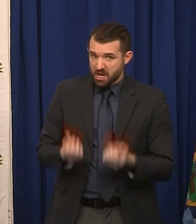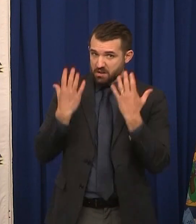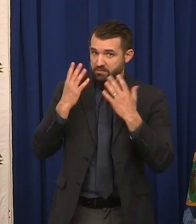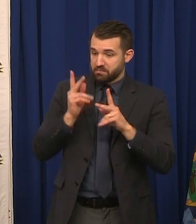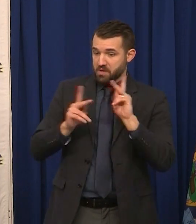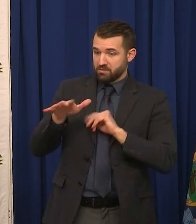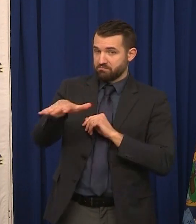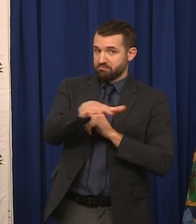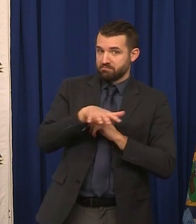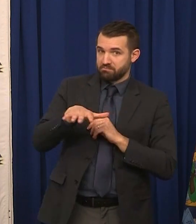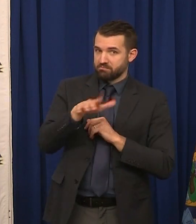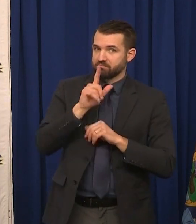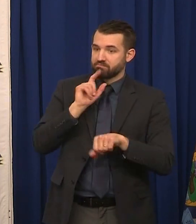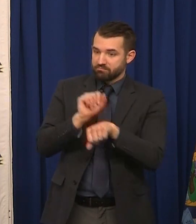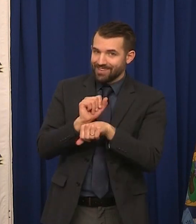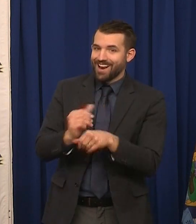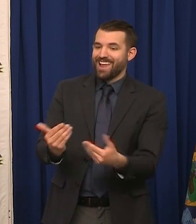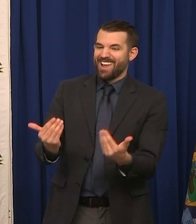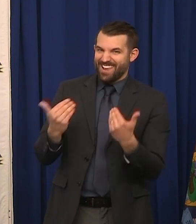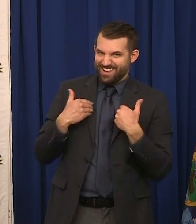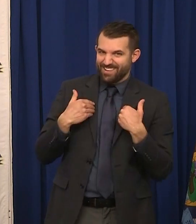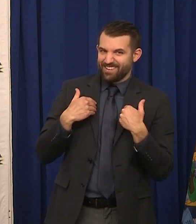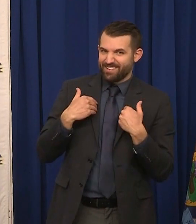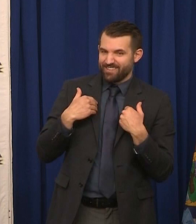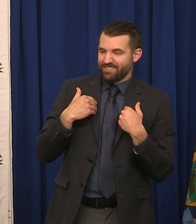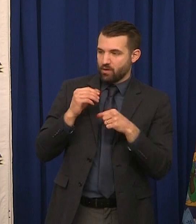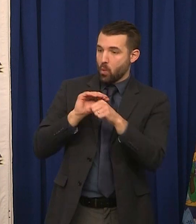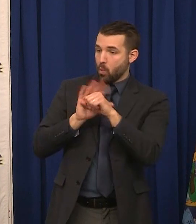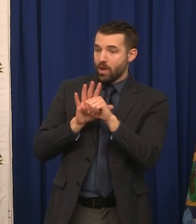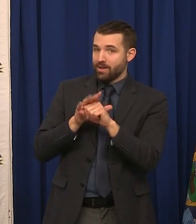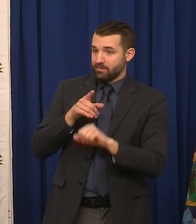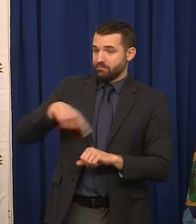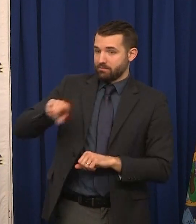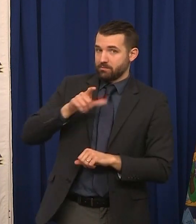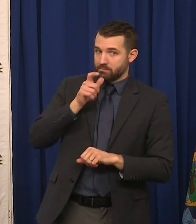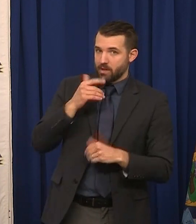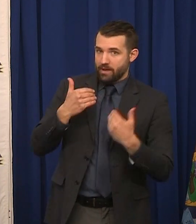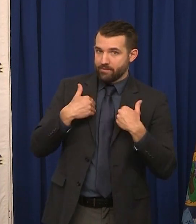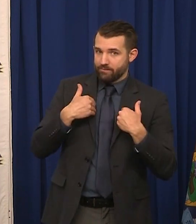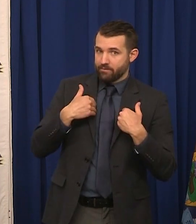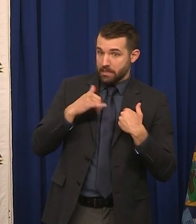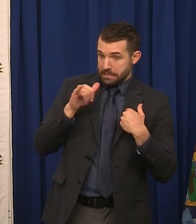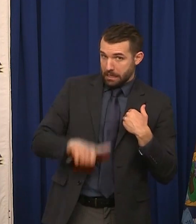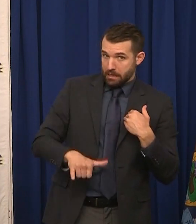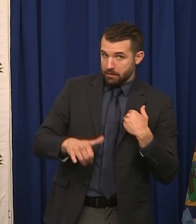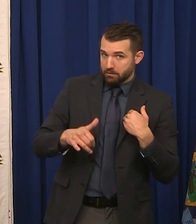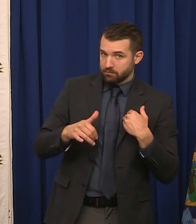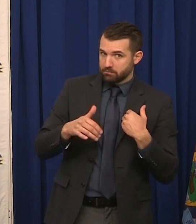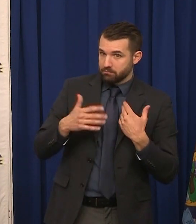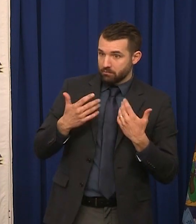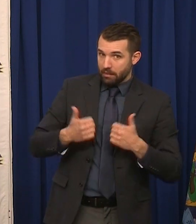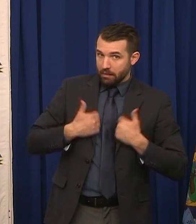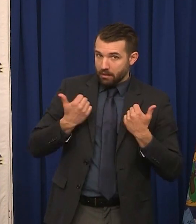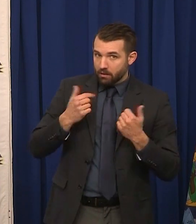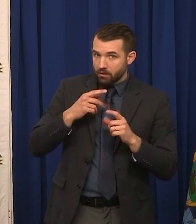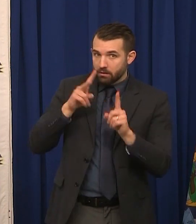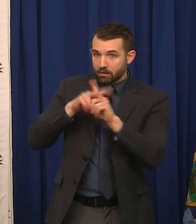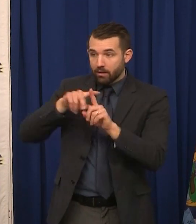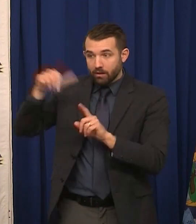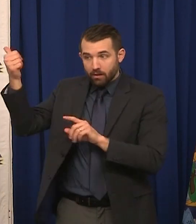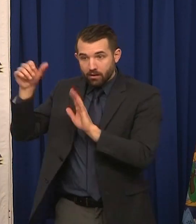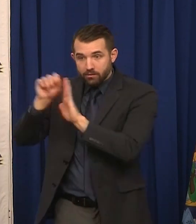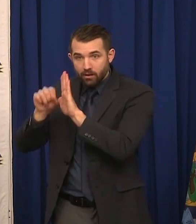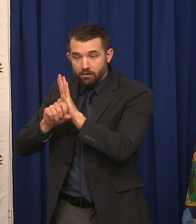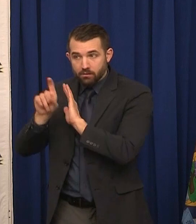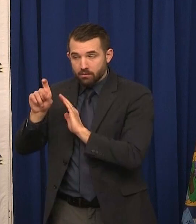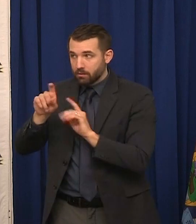are in Maine, out-of-state residents who are here now, who we have essentially handed off, at least the reporting of